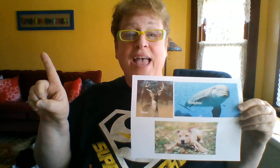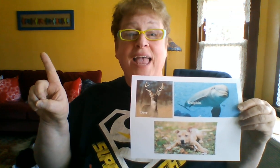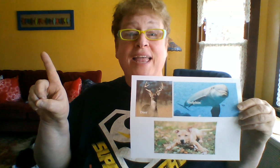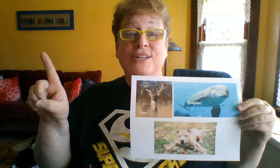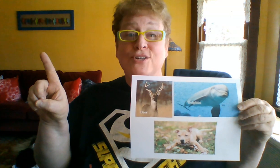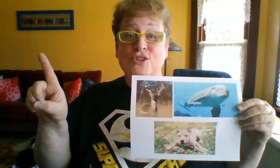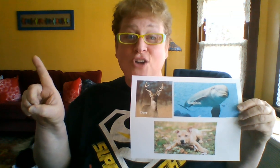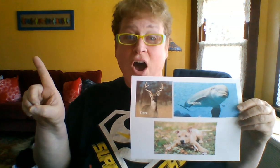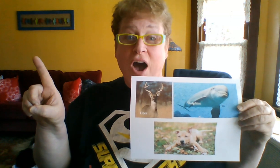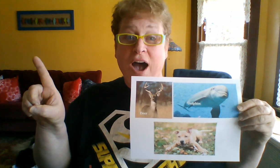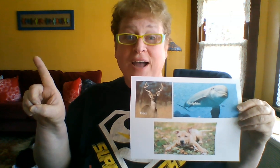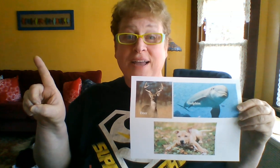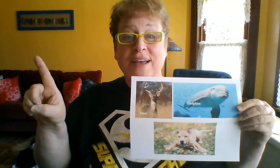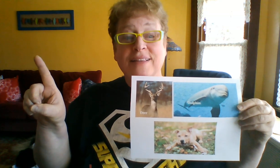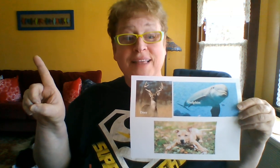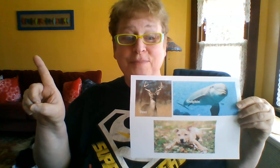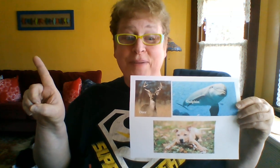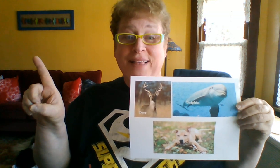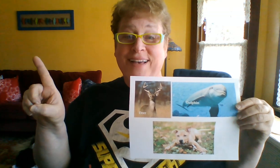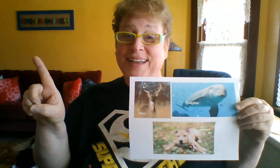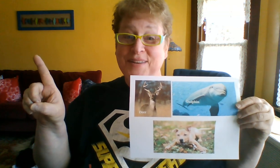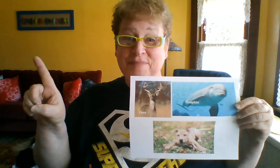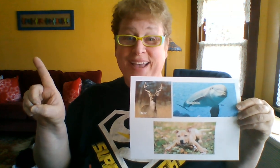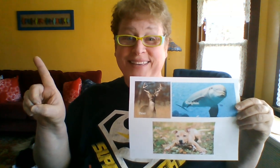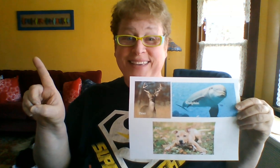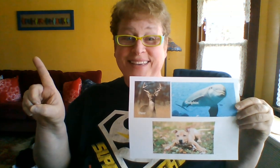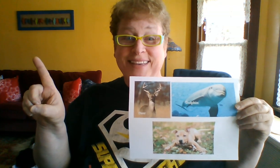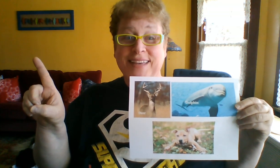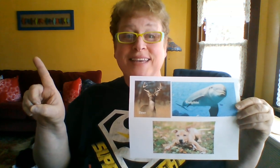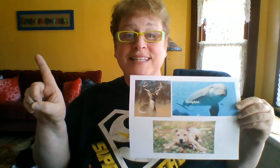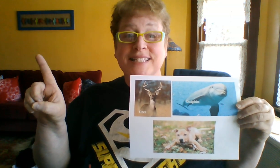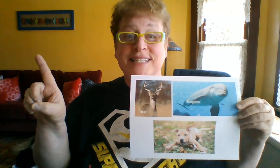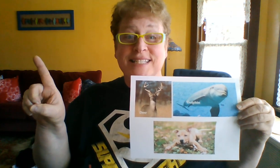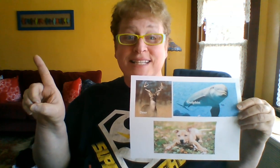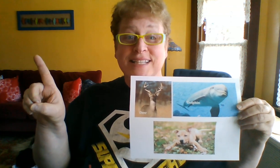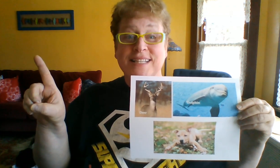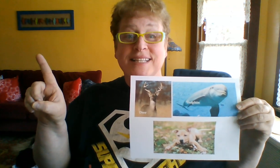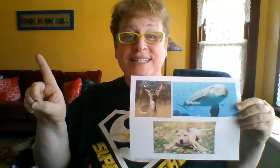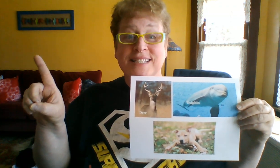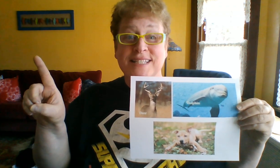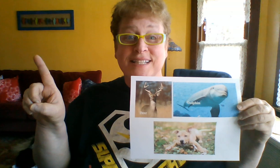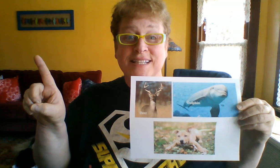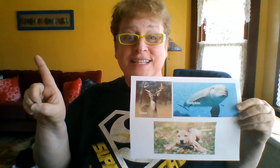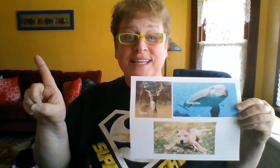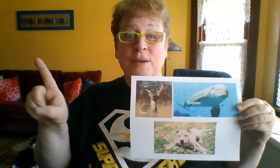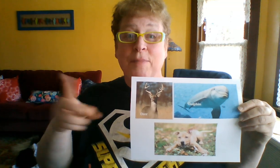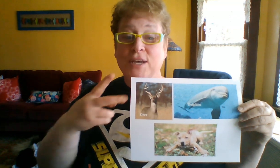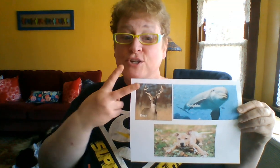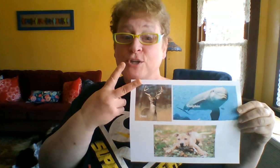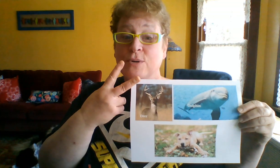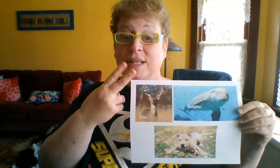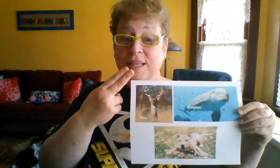a dog, like Bella and Maggie. D, D. Make sure you clip